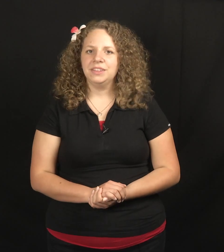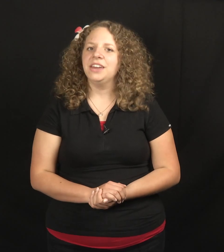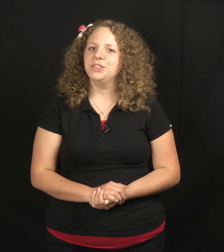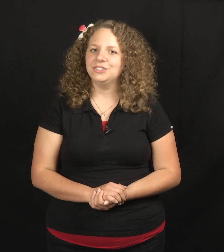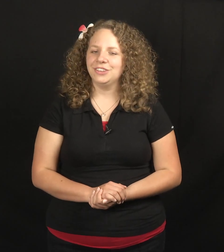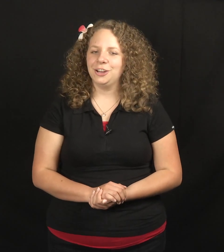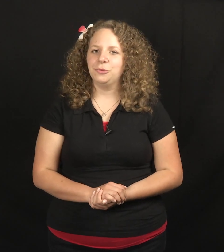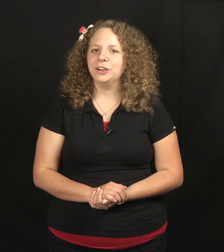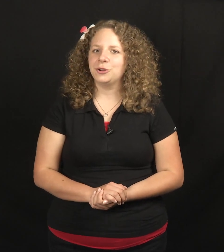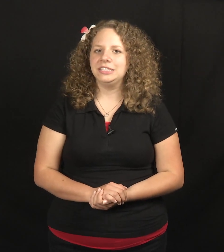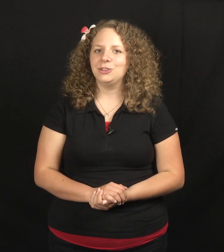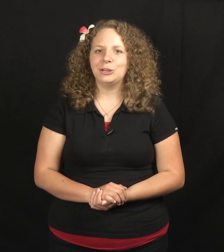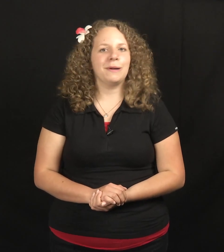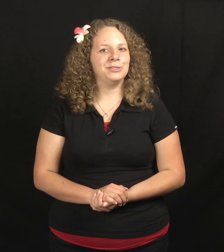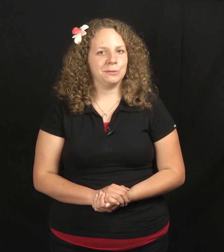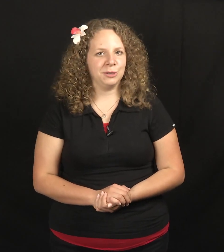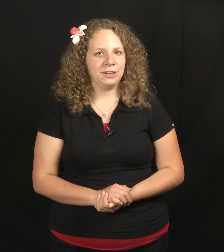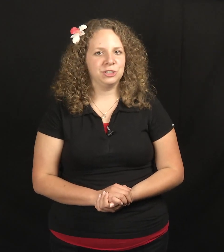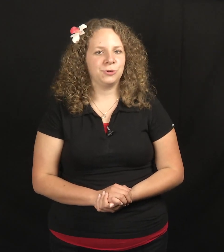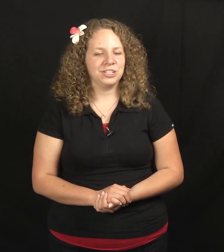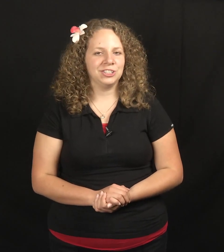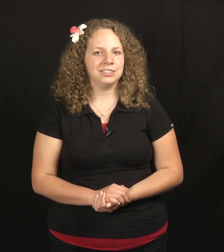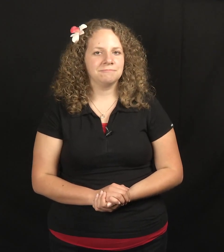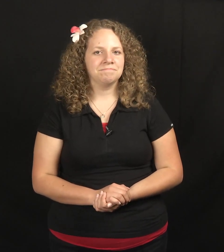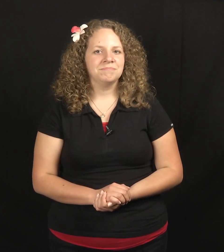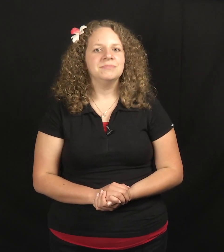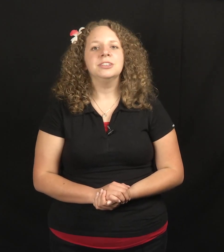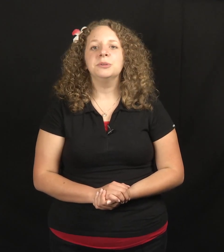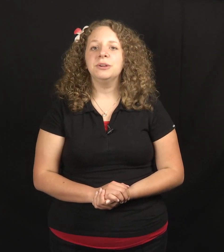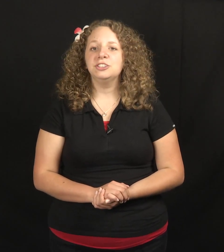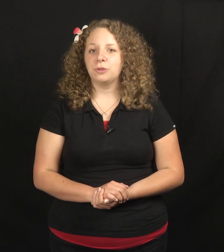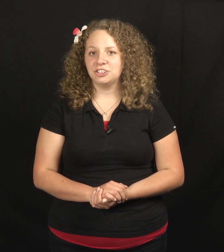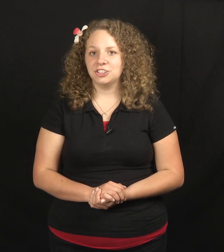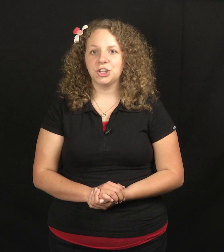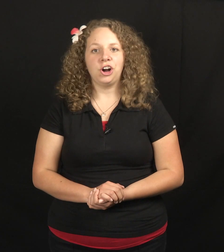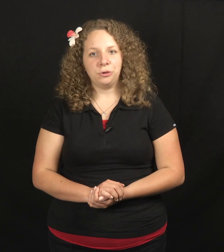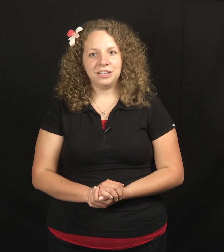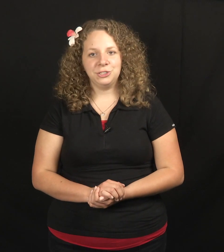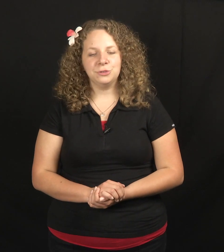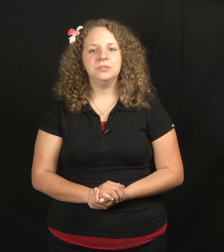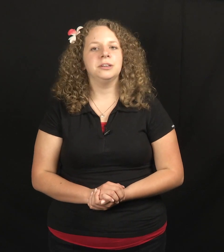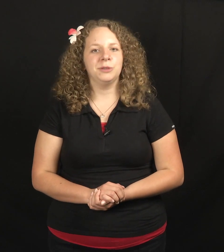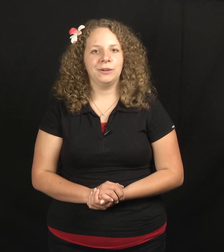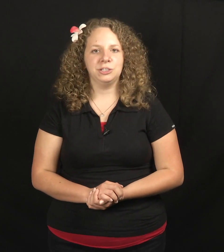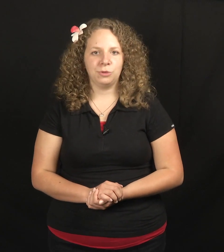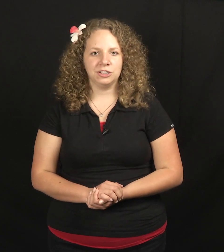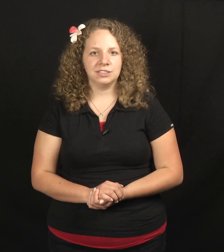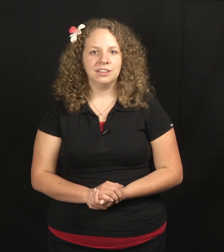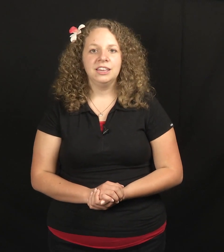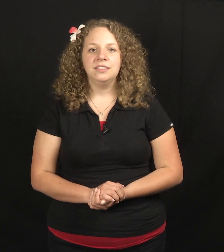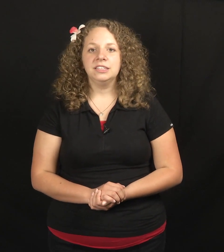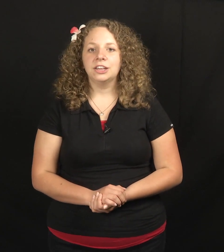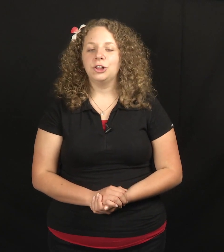in this video, we are going to learn about WH questions. WH questions always use WH words. These